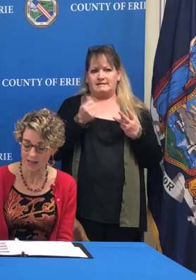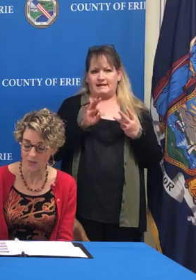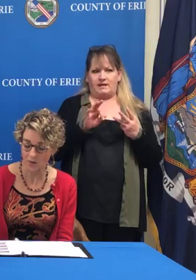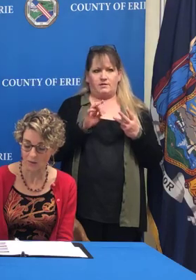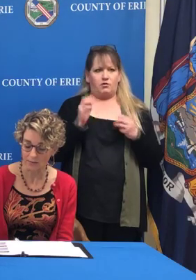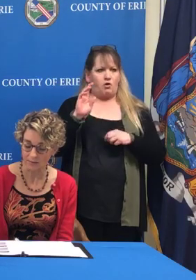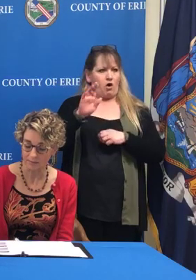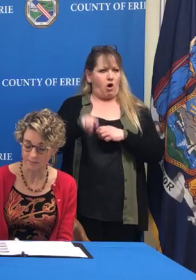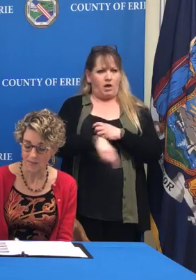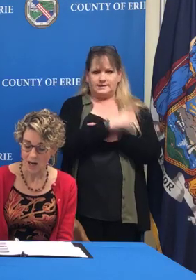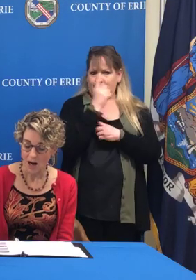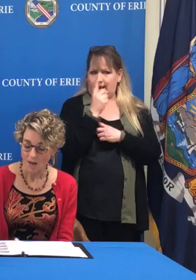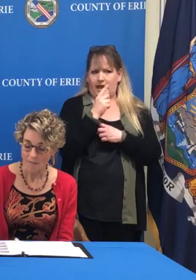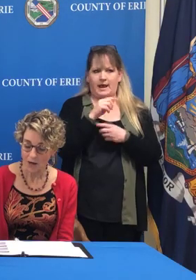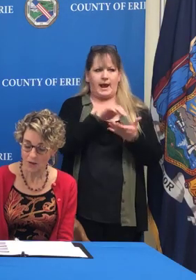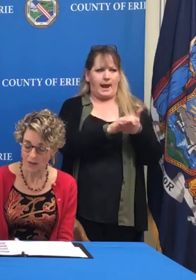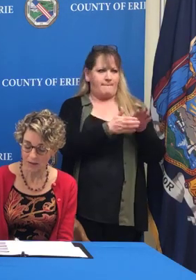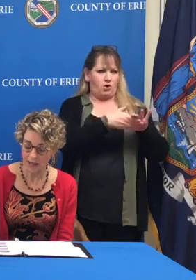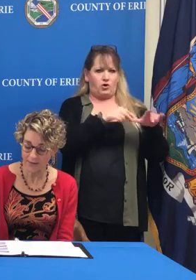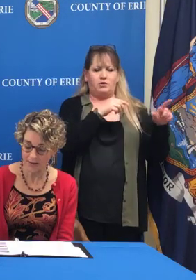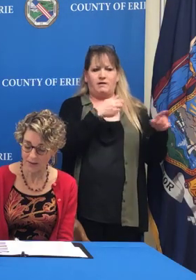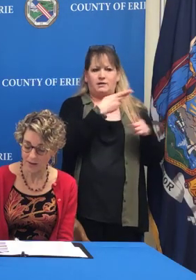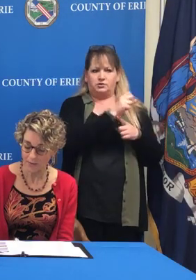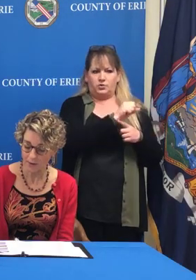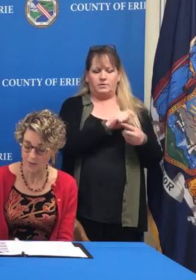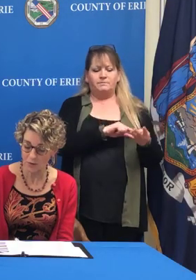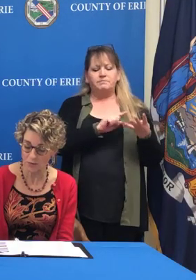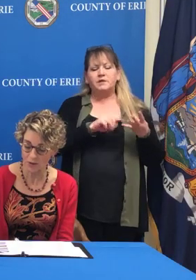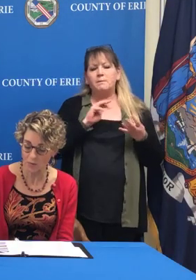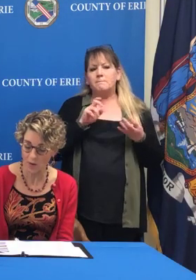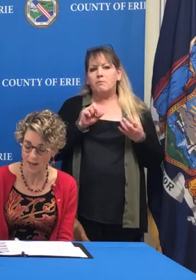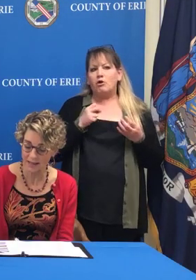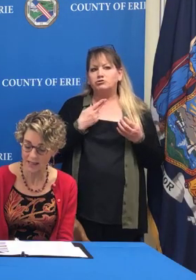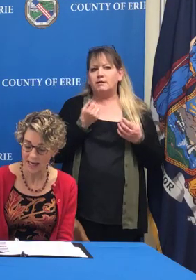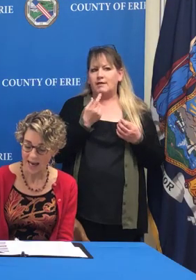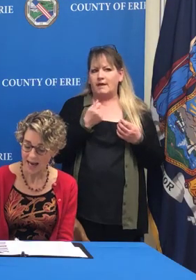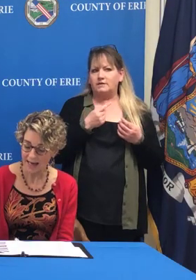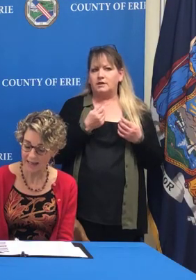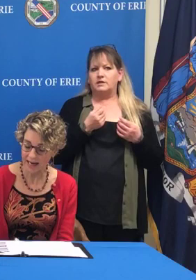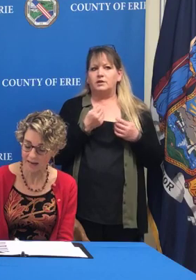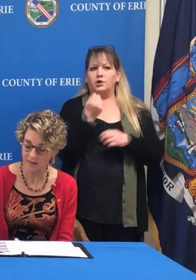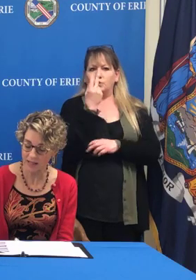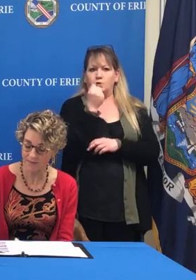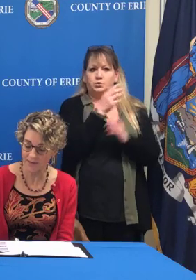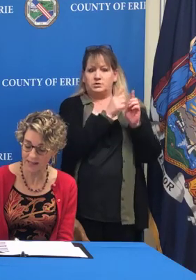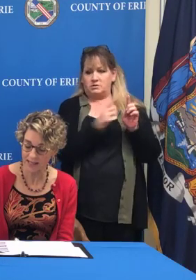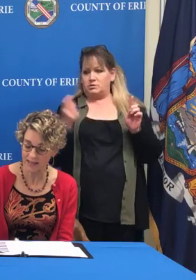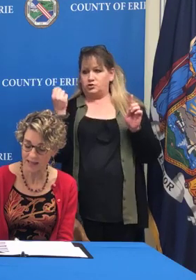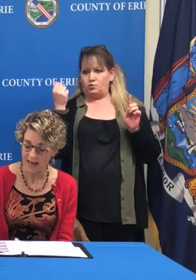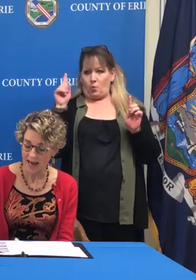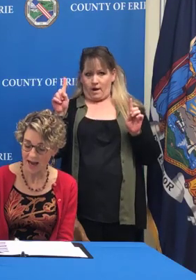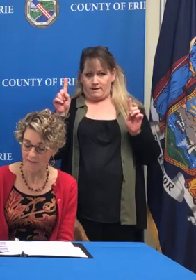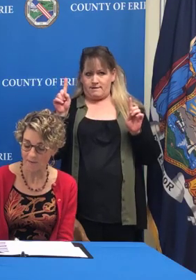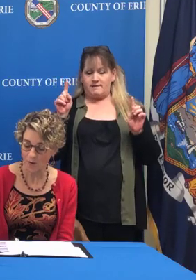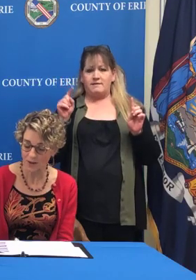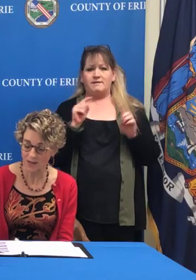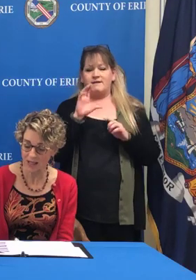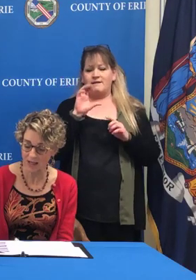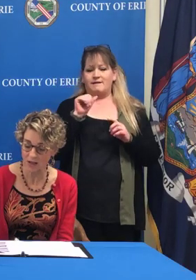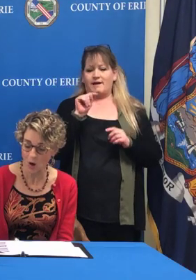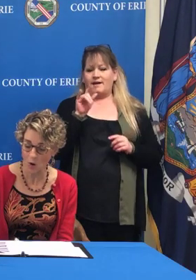High School. March 11th, from noon to 1 at Catalyst Fitness